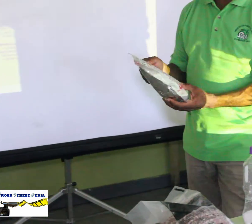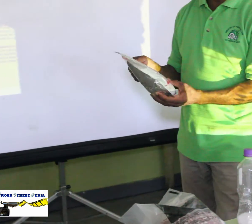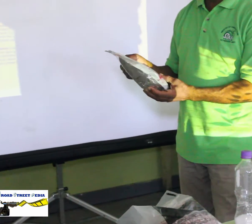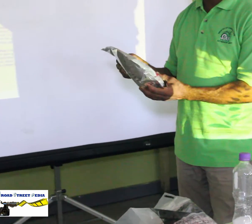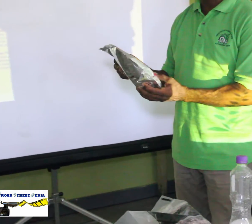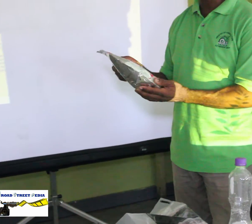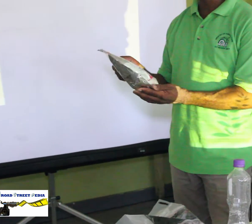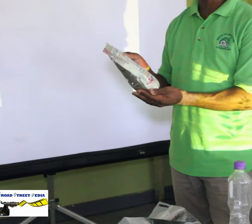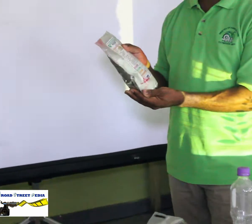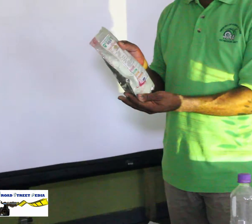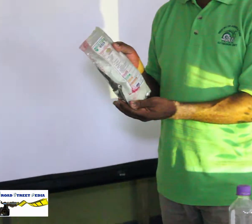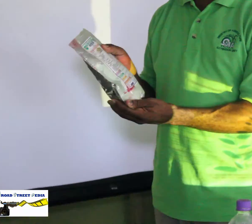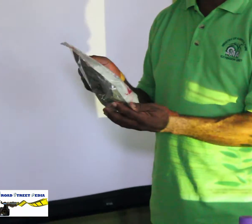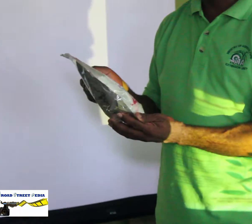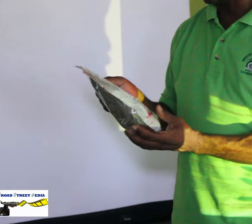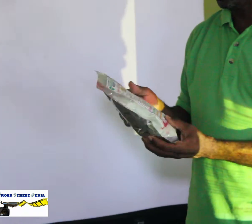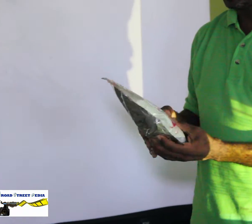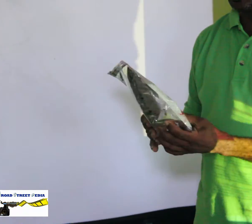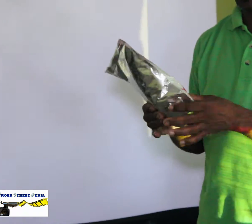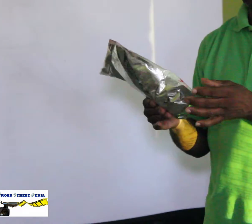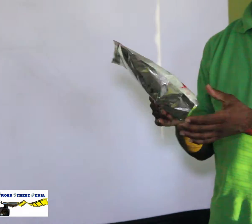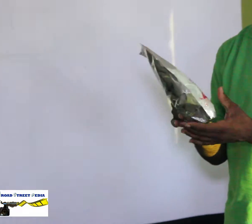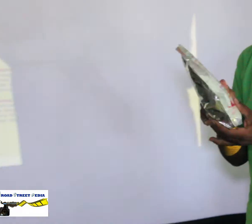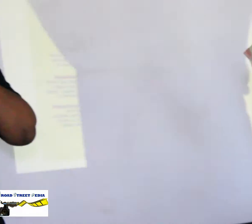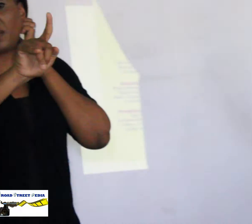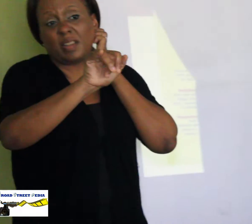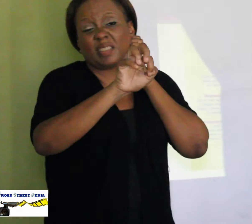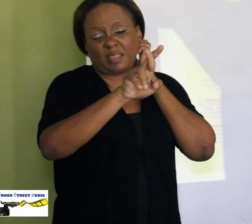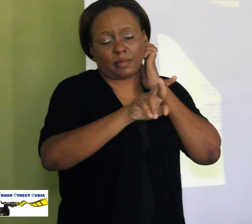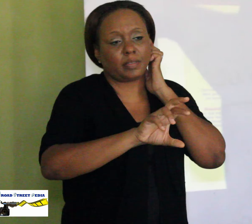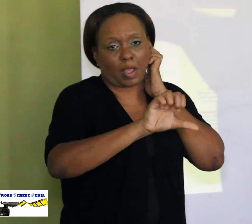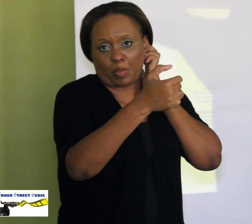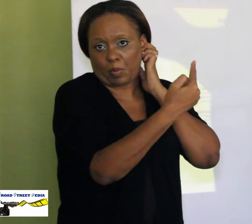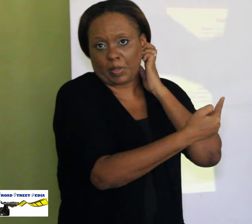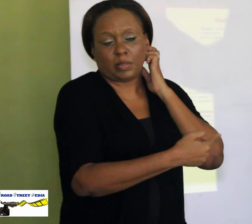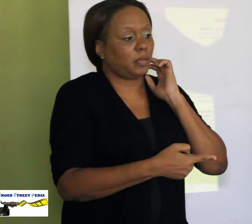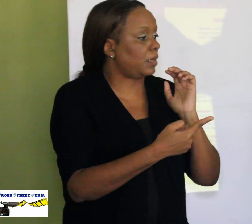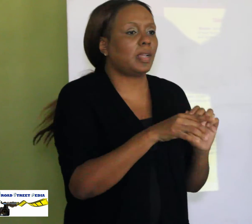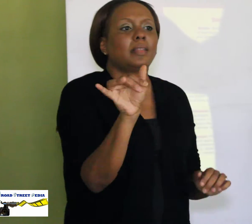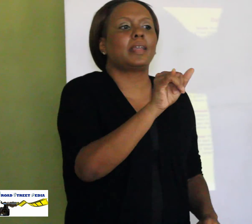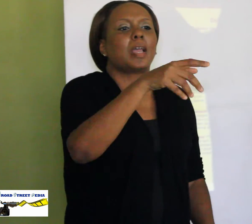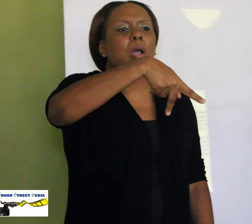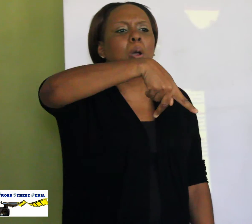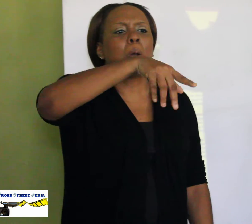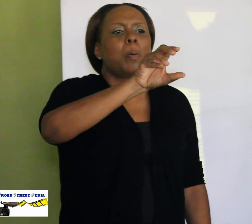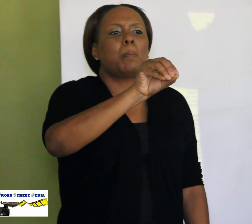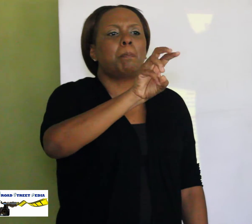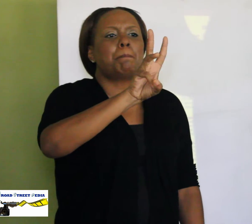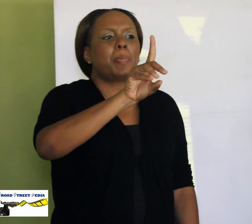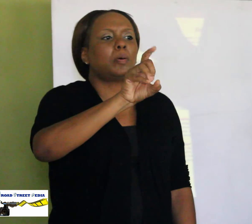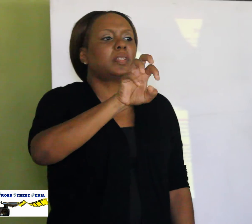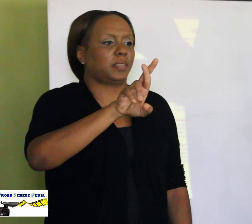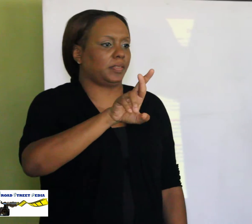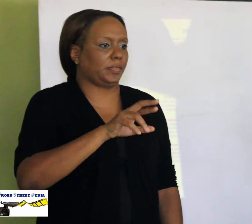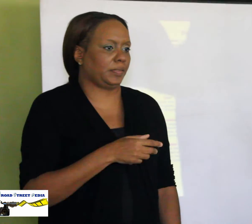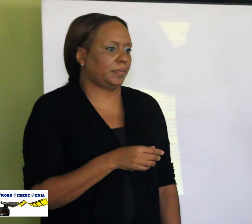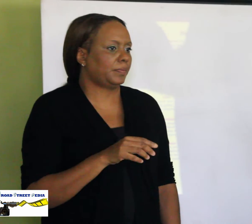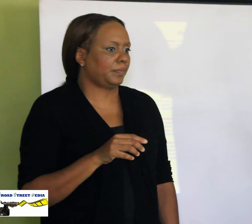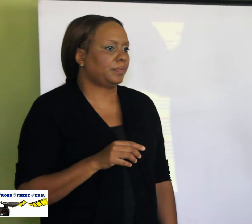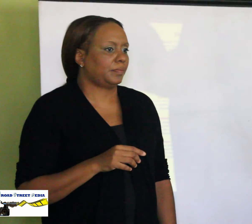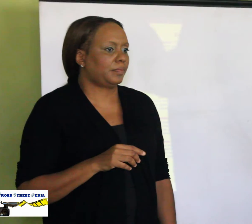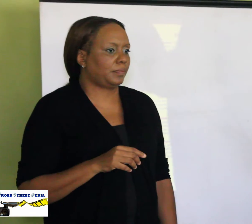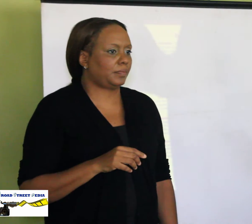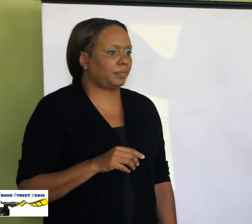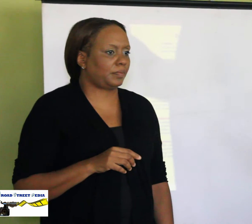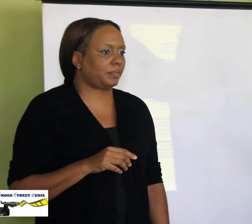Okay, and this is another fertilizer. I say they come in different forms. This is the powder one. And this is a quick rooting